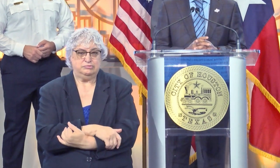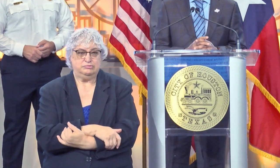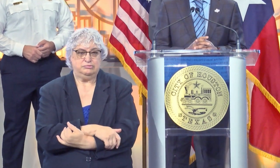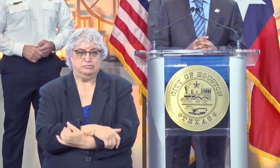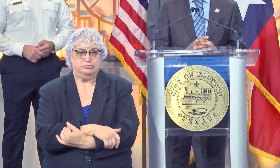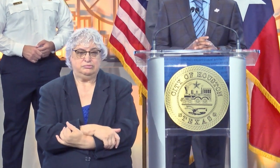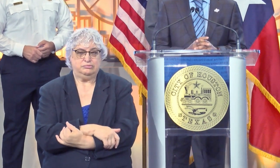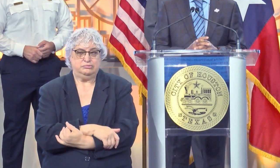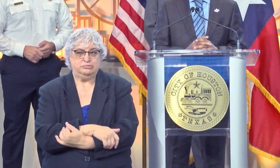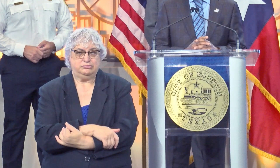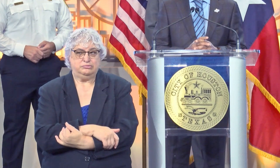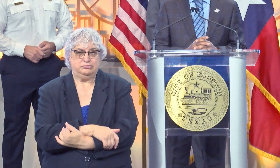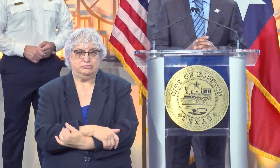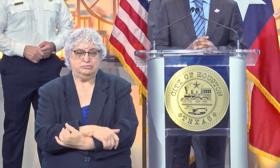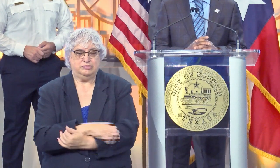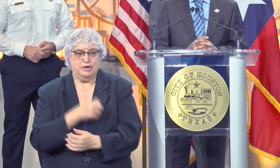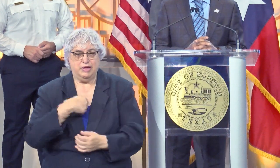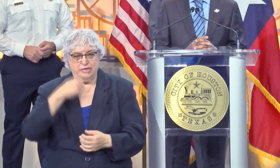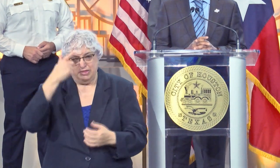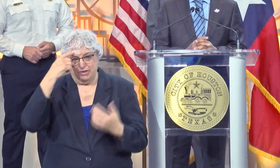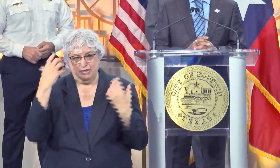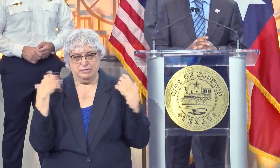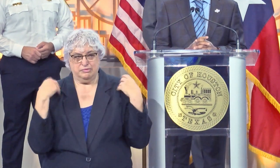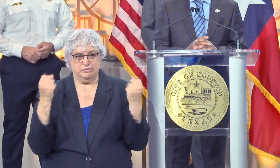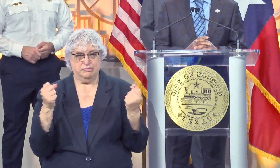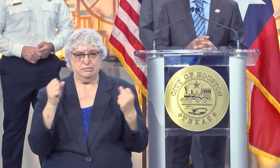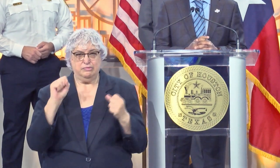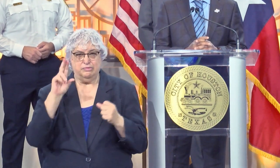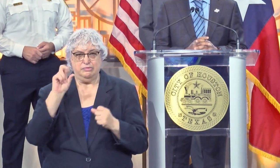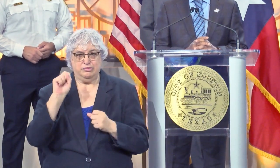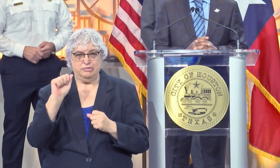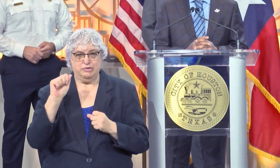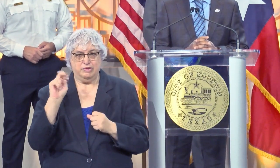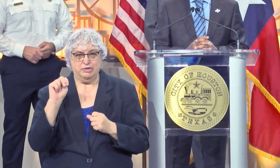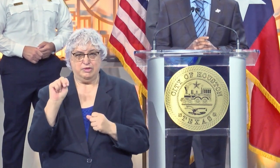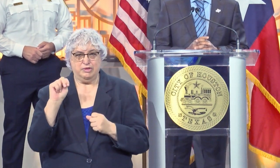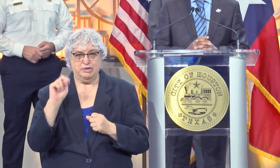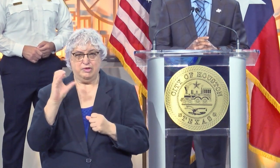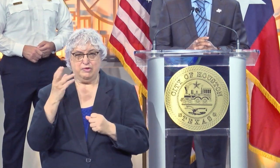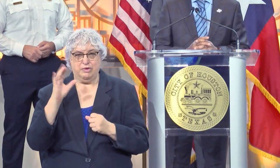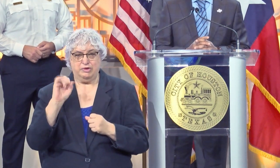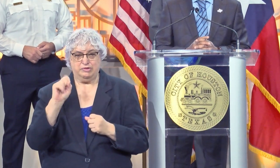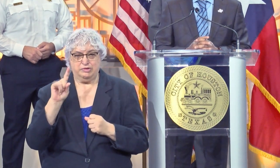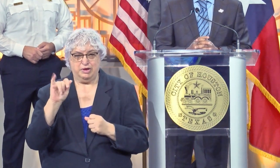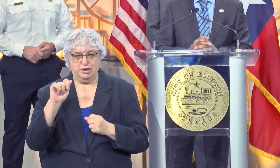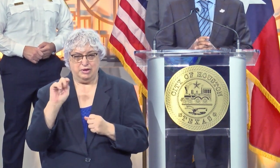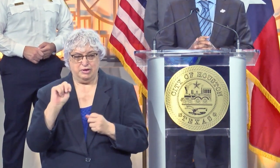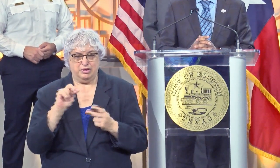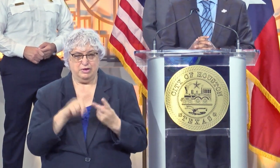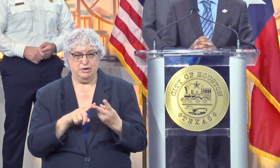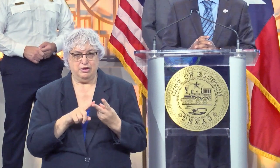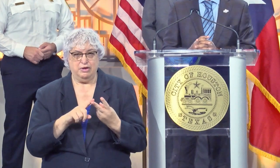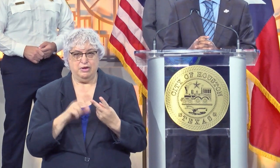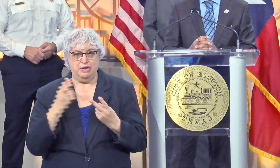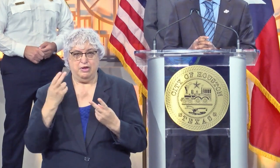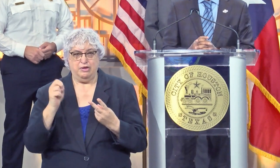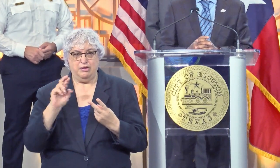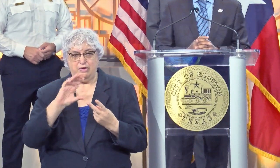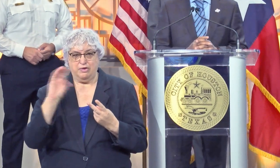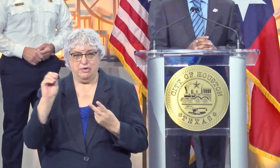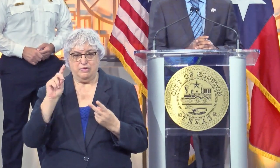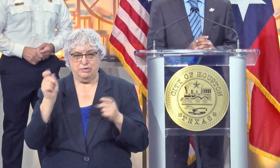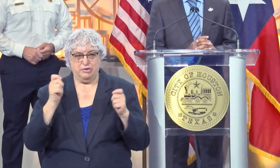I think the award-winning producer, Susan Christian, along with her